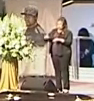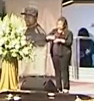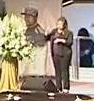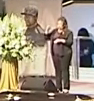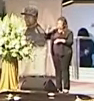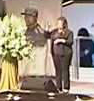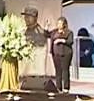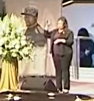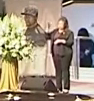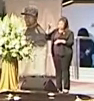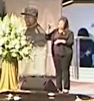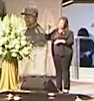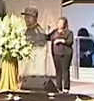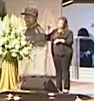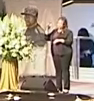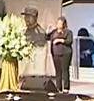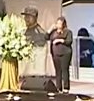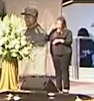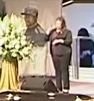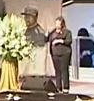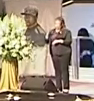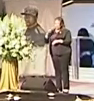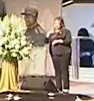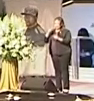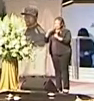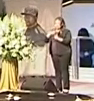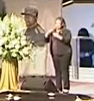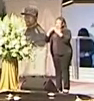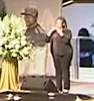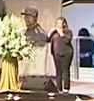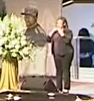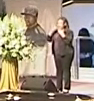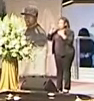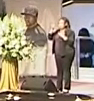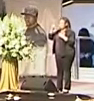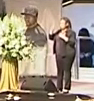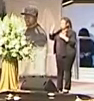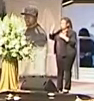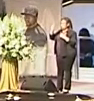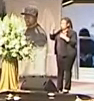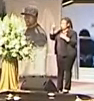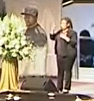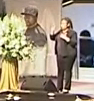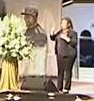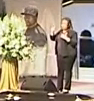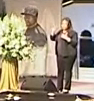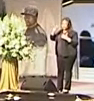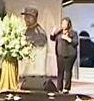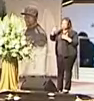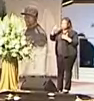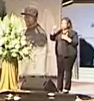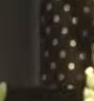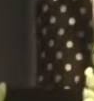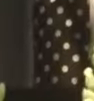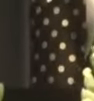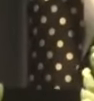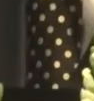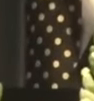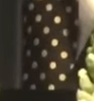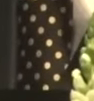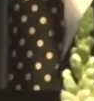preachers that are here, let me thank Minister Robert Muhammad and the brothers from the Nation of Islam which does such a wonderful job in our